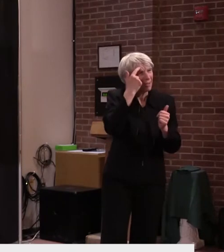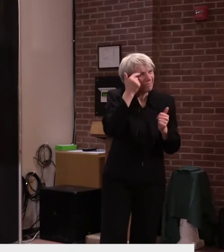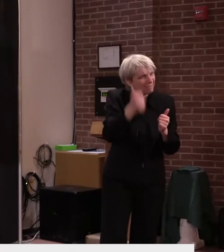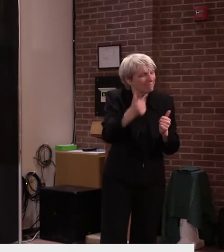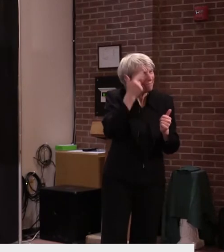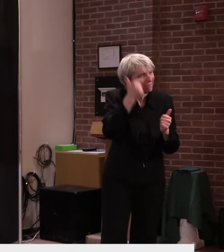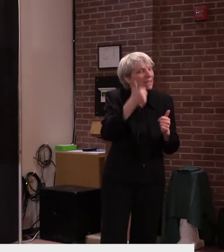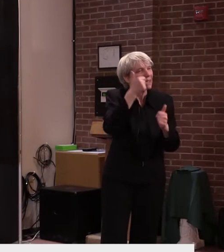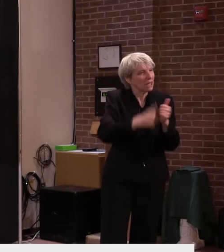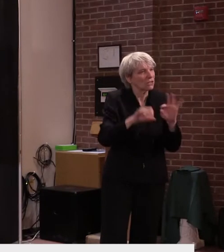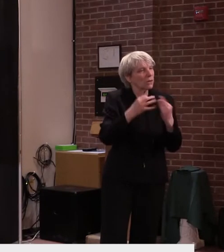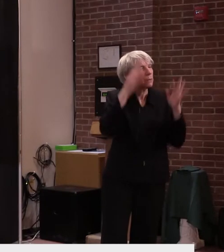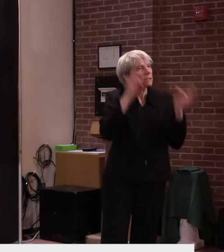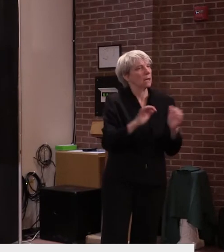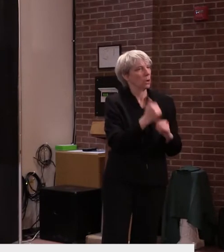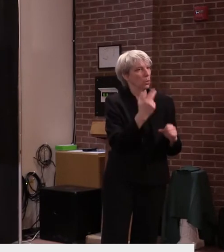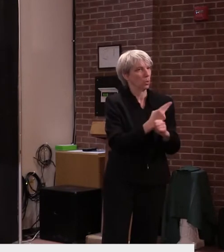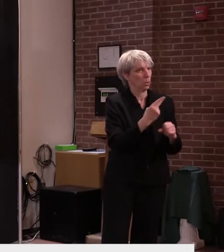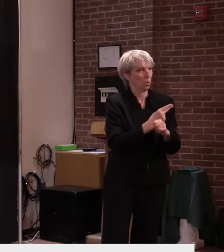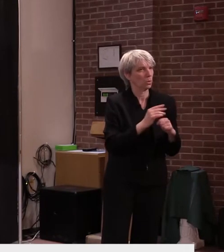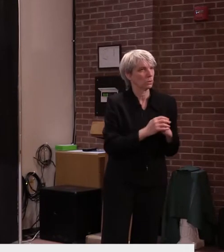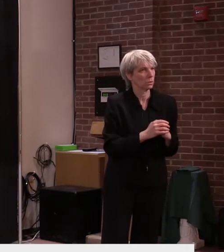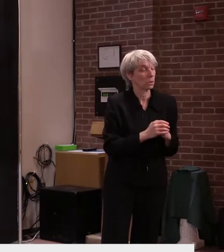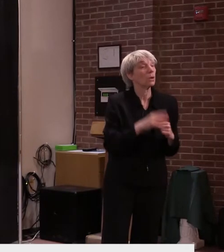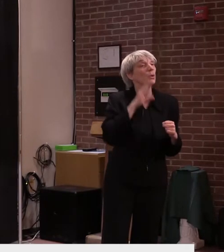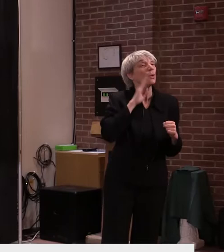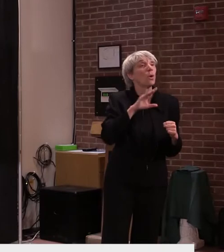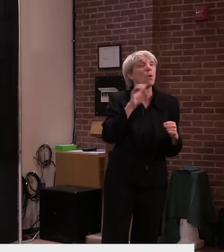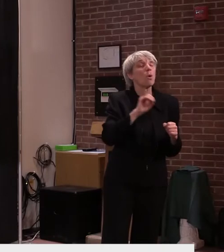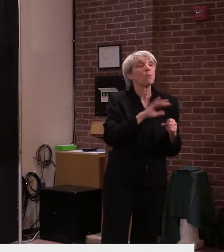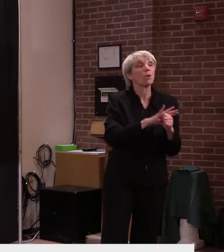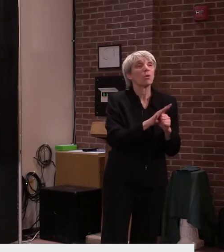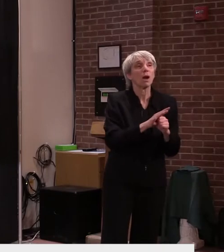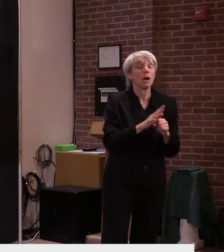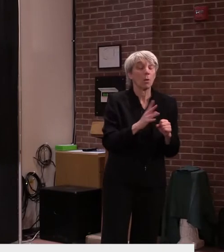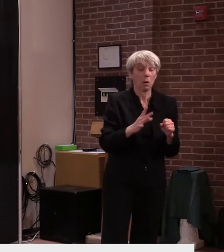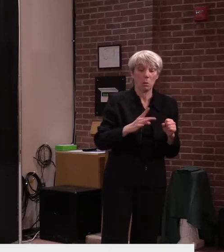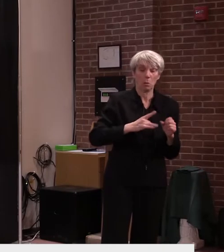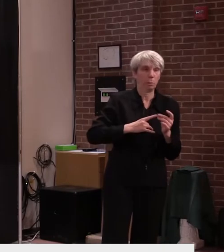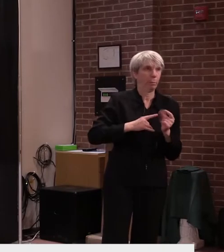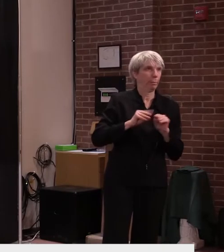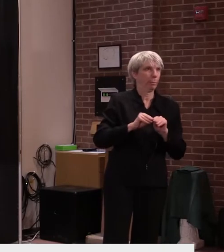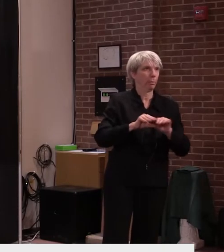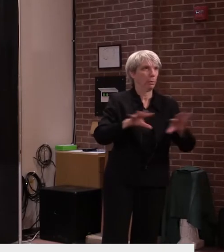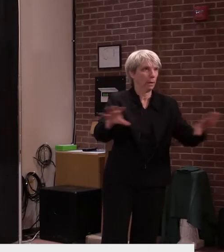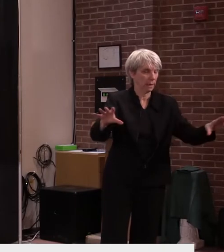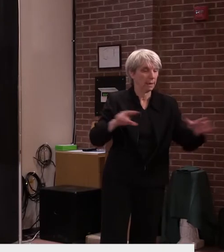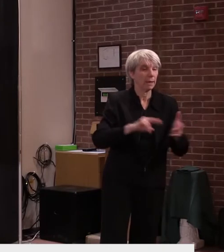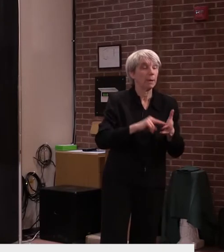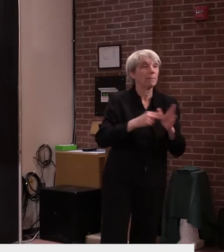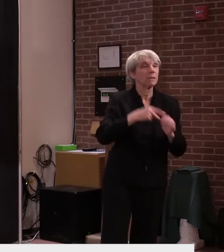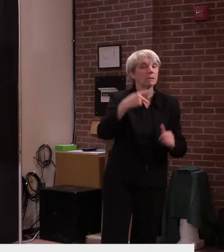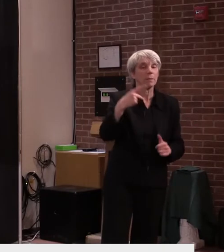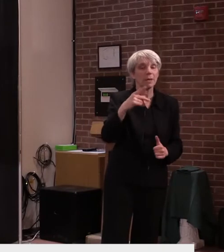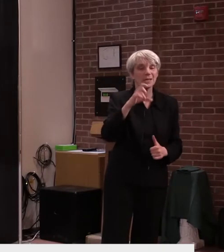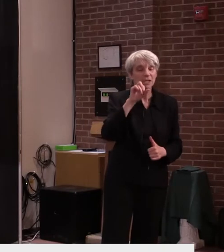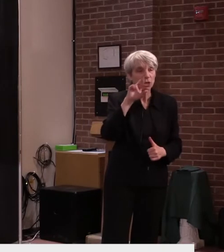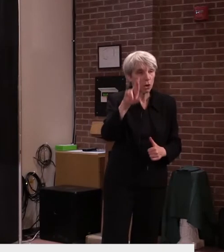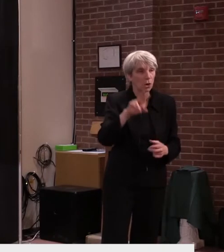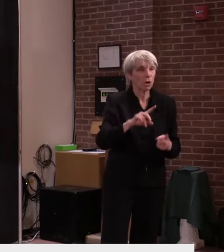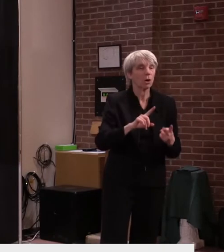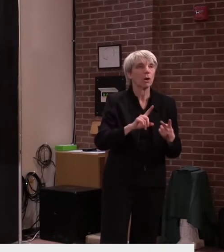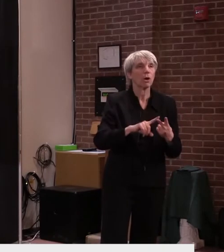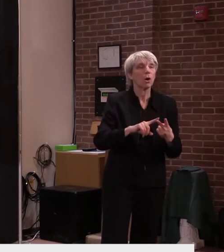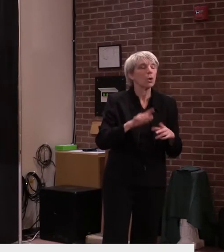given the shortened incubation period of Omicron, both PCR surveillance testing and that line-less